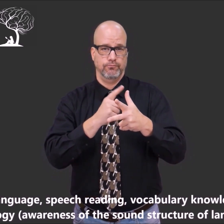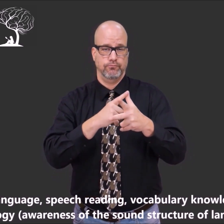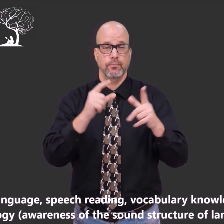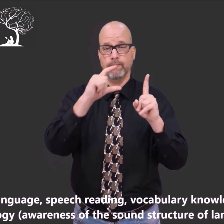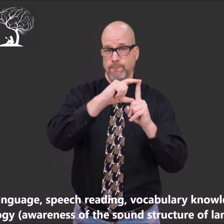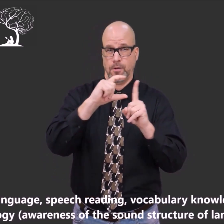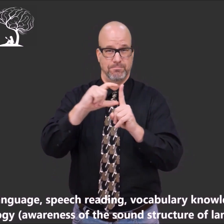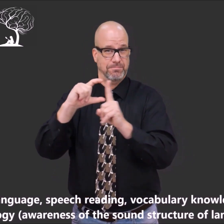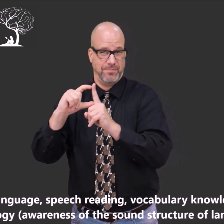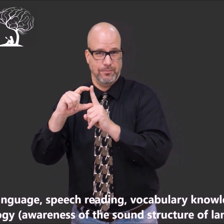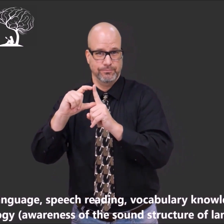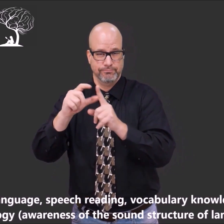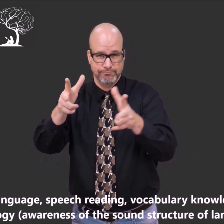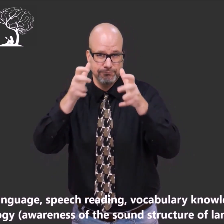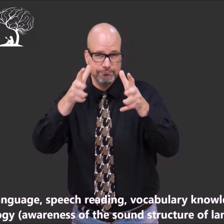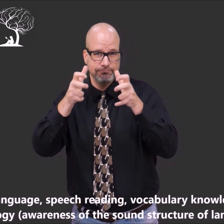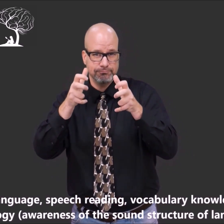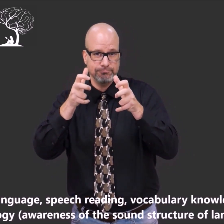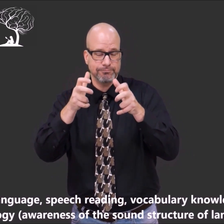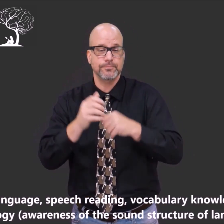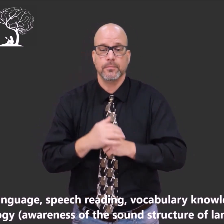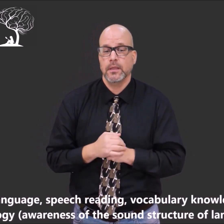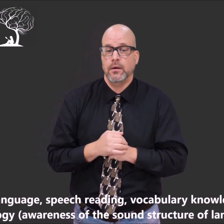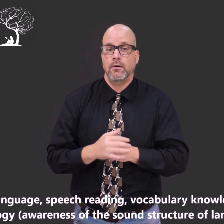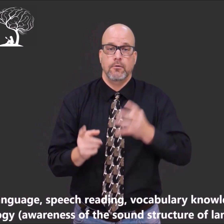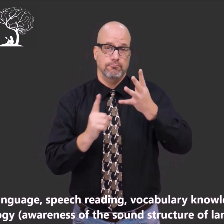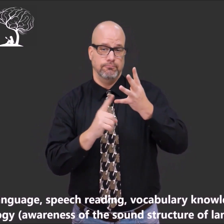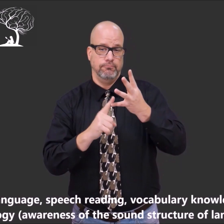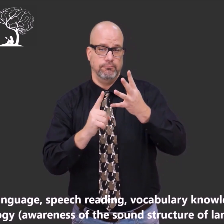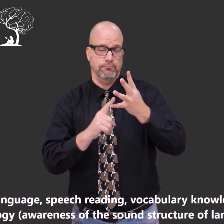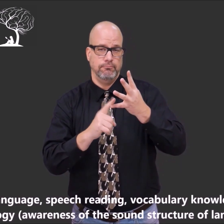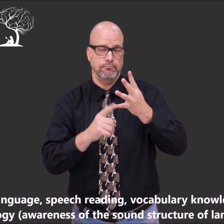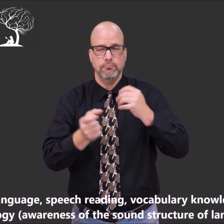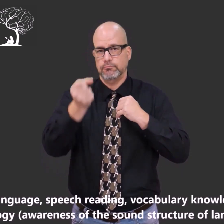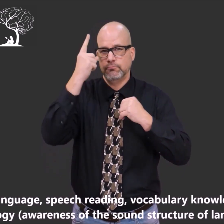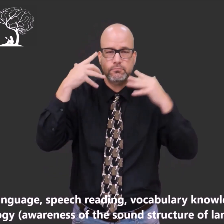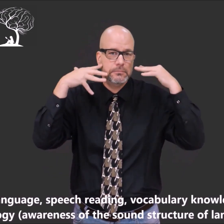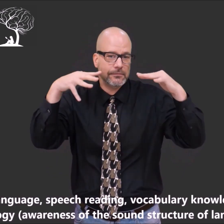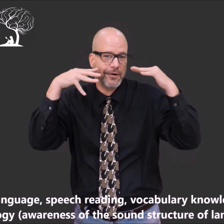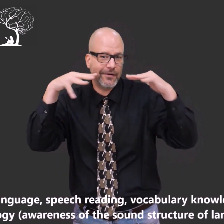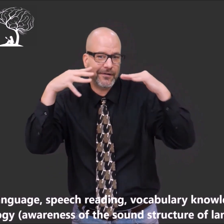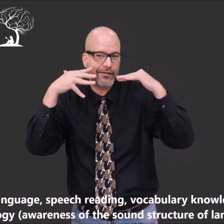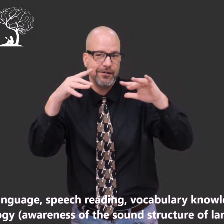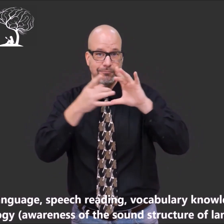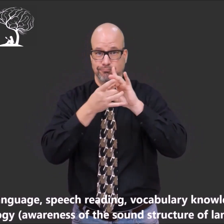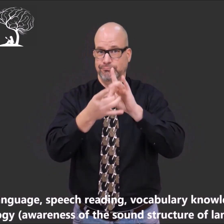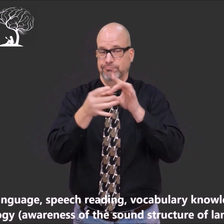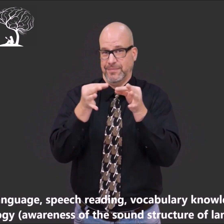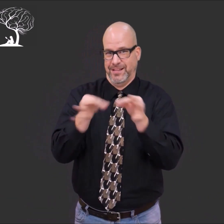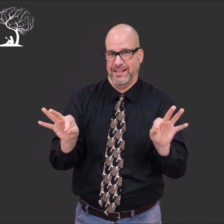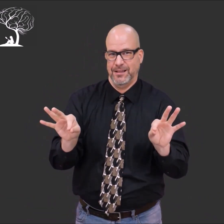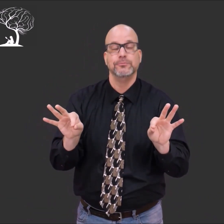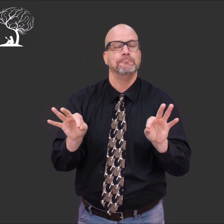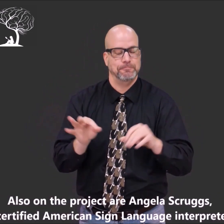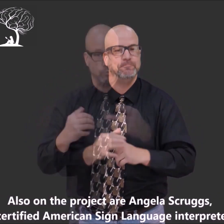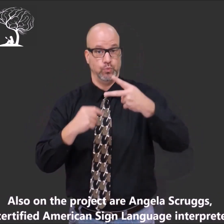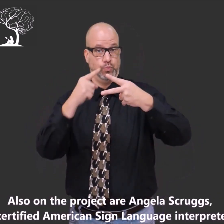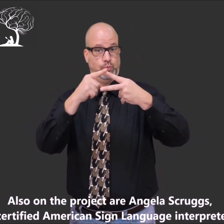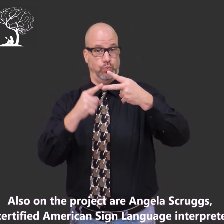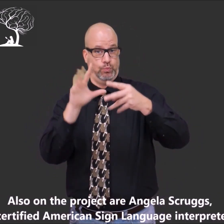vocabulary knowledge, and phonology, or awareness of the sound structure of language. Also on this